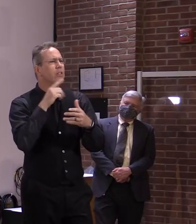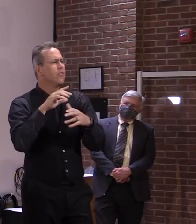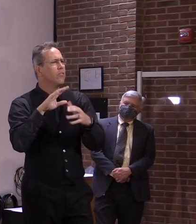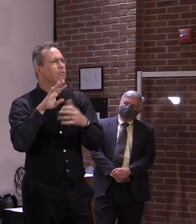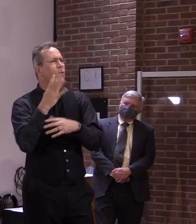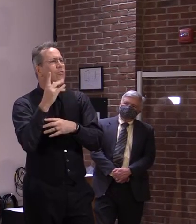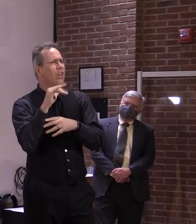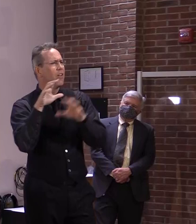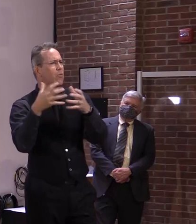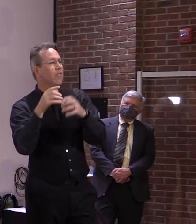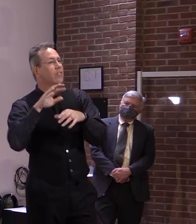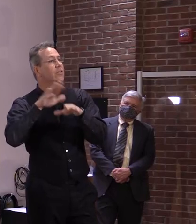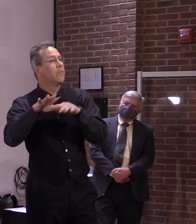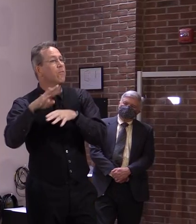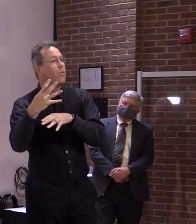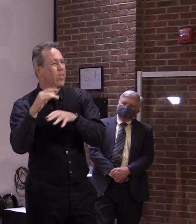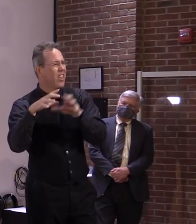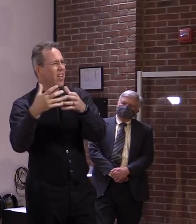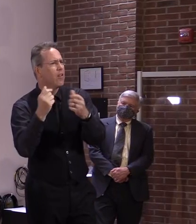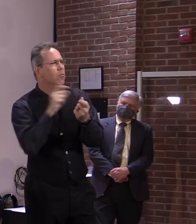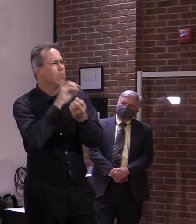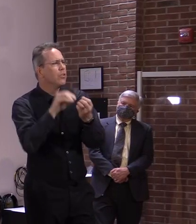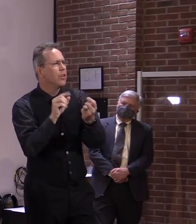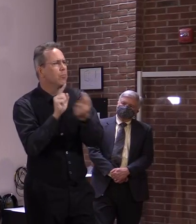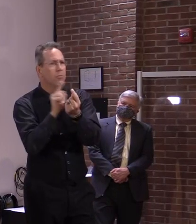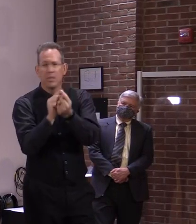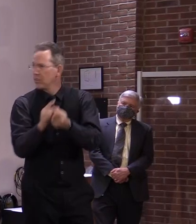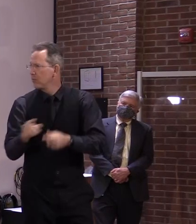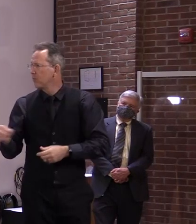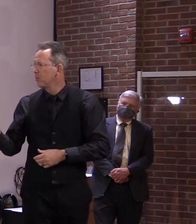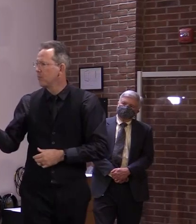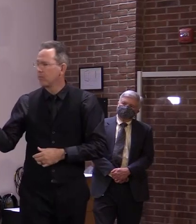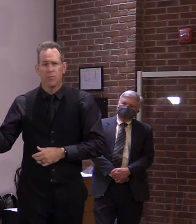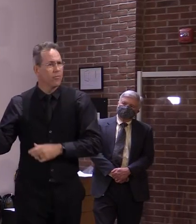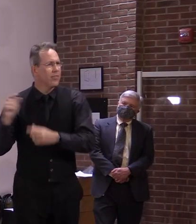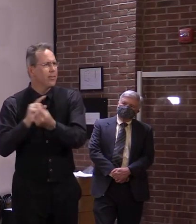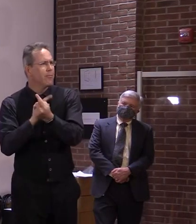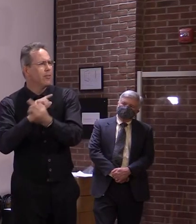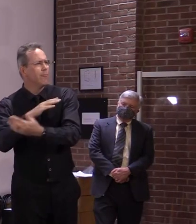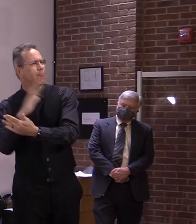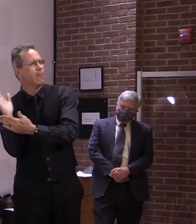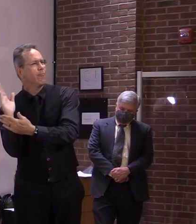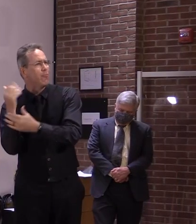but we'll consider that over the next week or so, and might have something for you in the days and weeks to come.